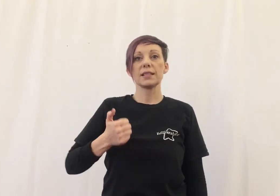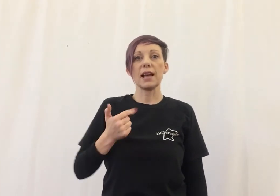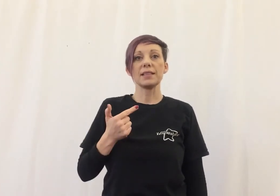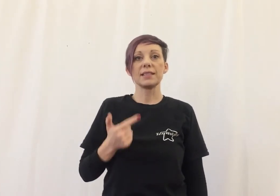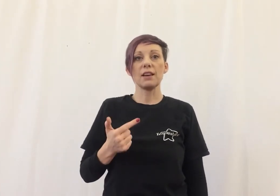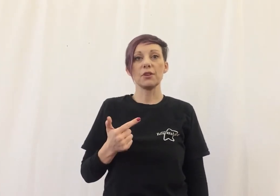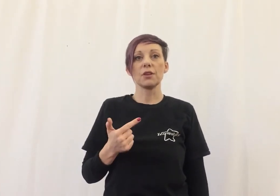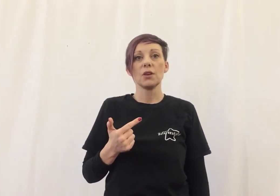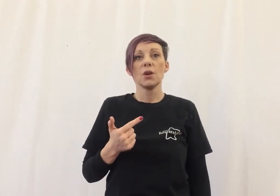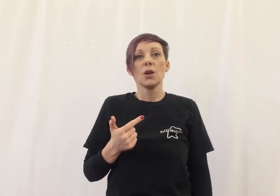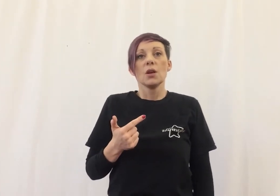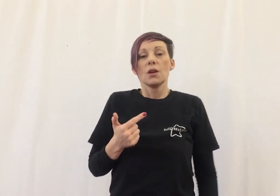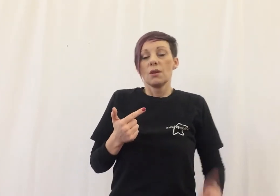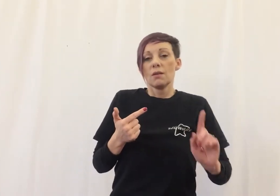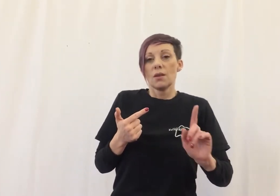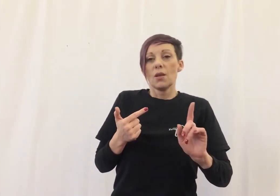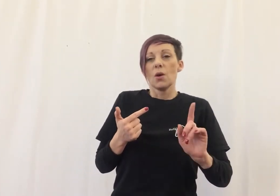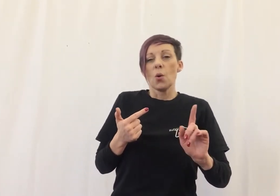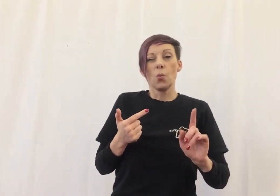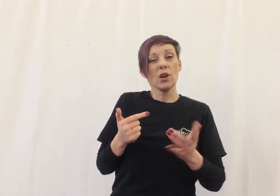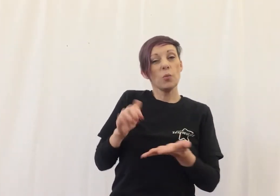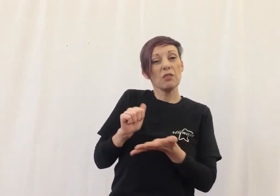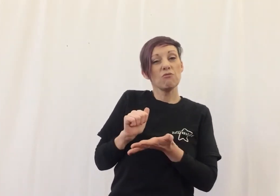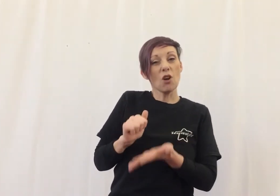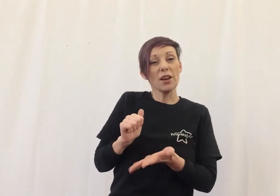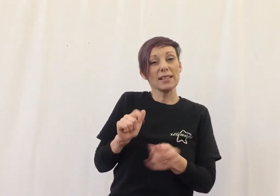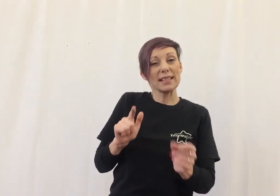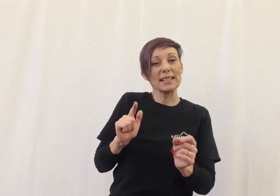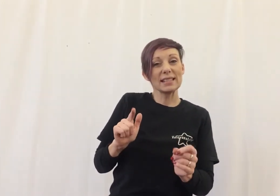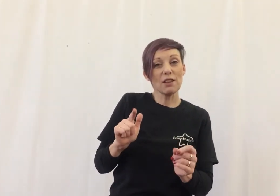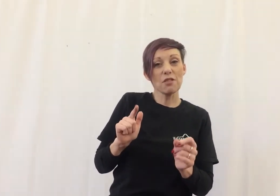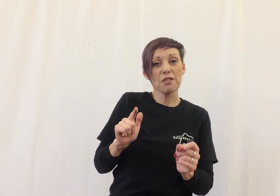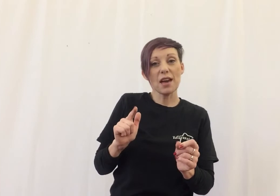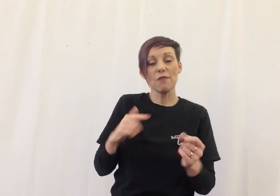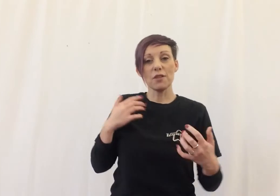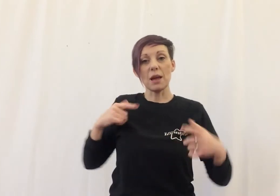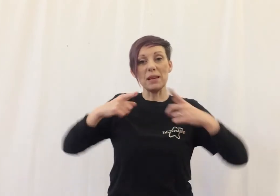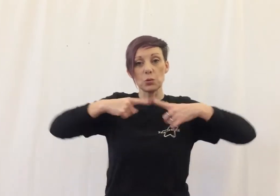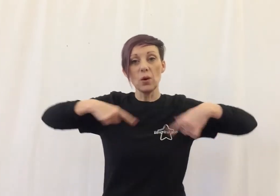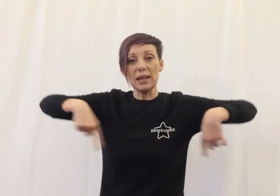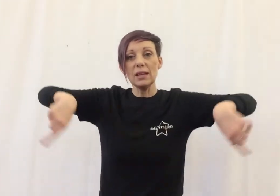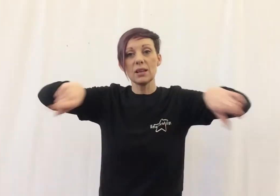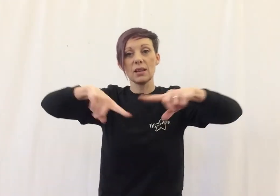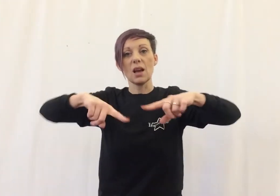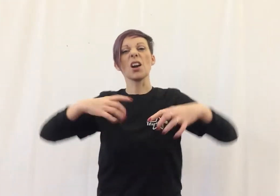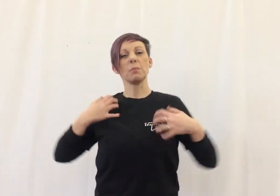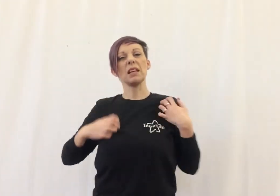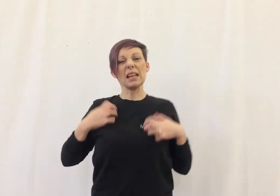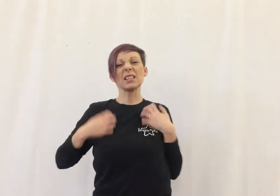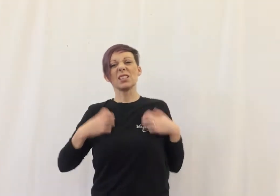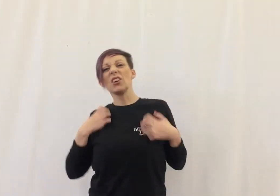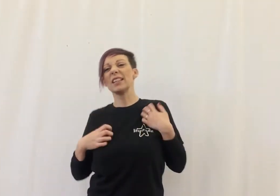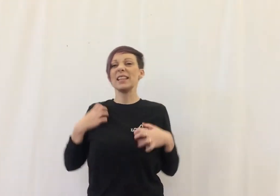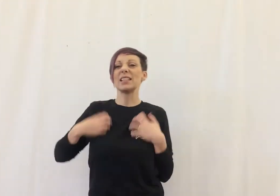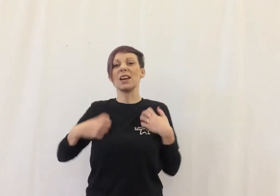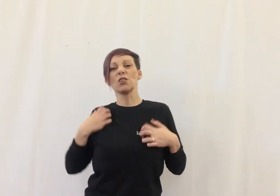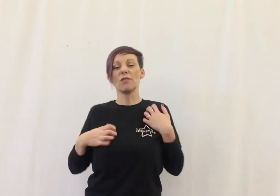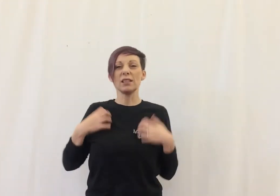and 7. We'll be right in 7th heaven. That means we are going to be excited and having a great